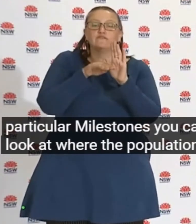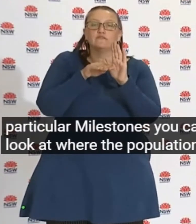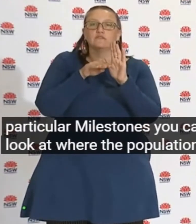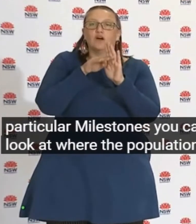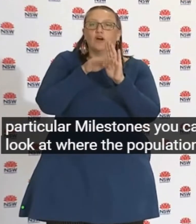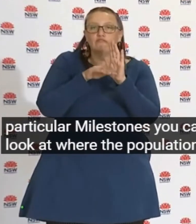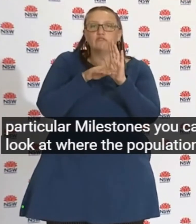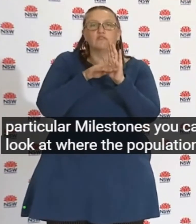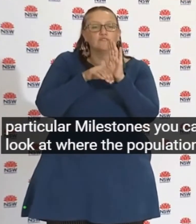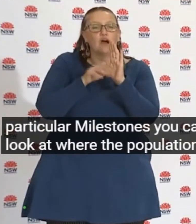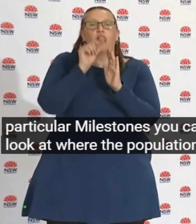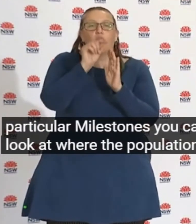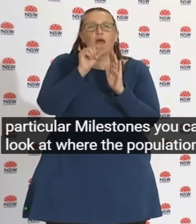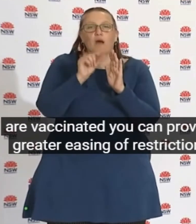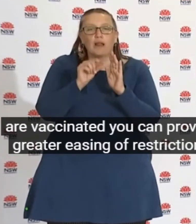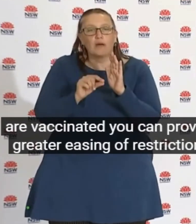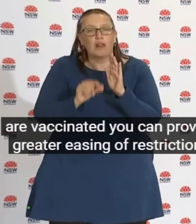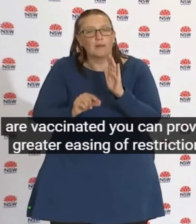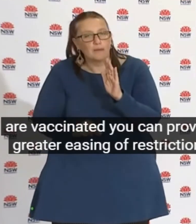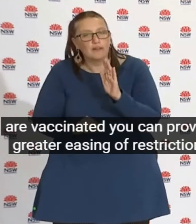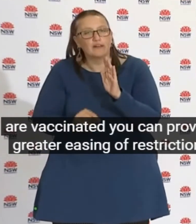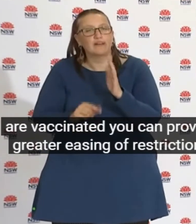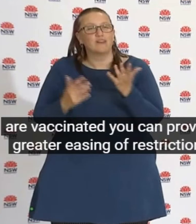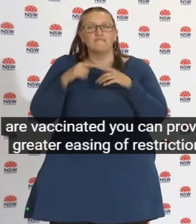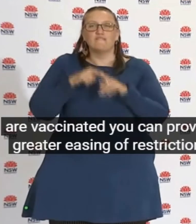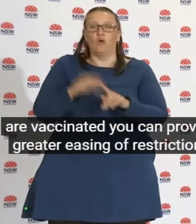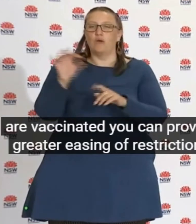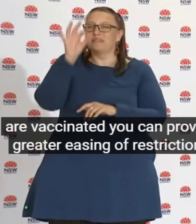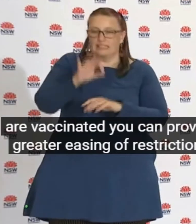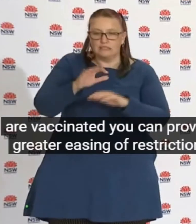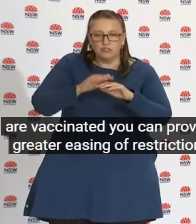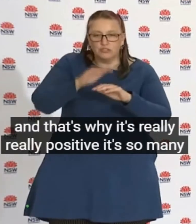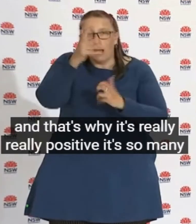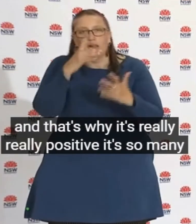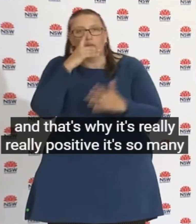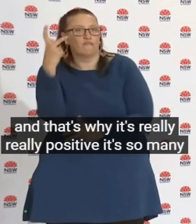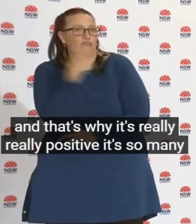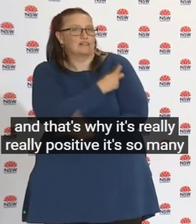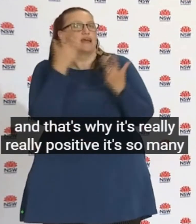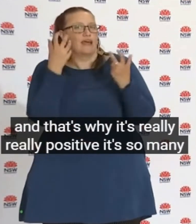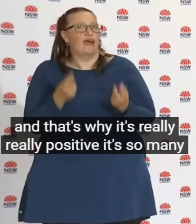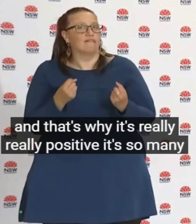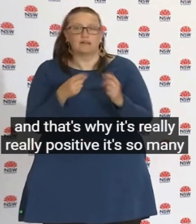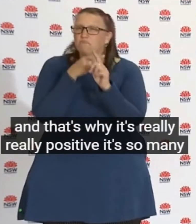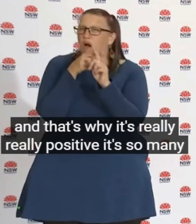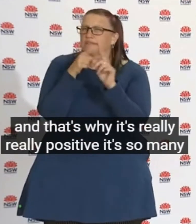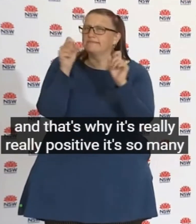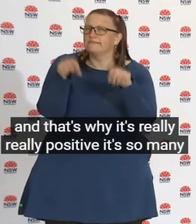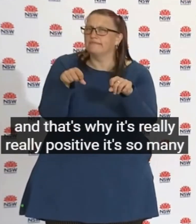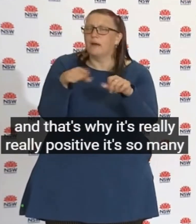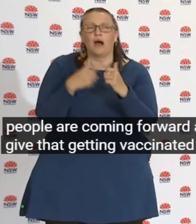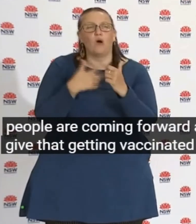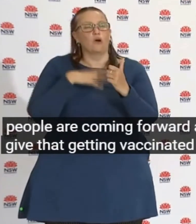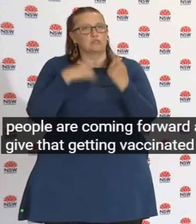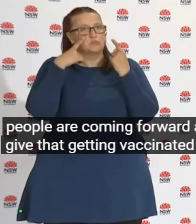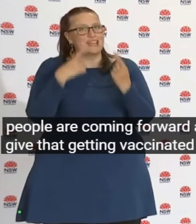easing of restrictions, and that's why it's really, really positive that so many people are coming forward and getting vaccinated. But I want to challenge everybody to do